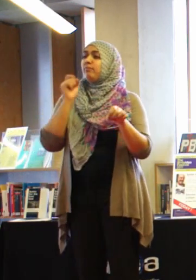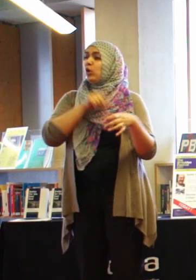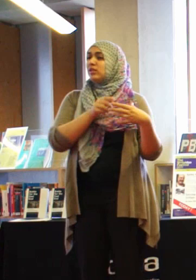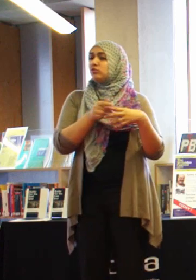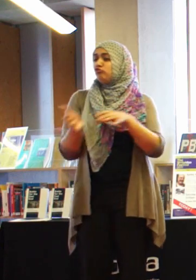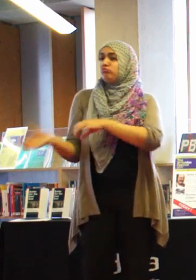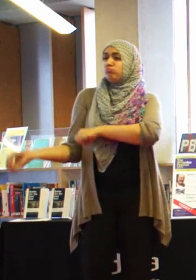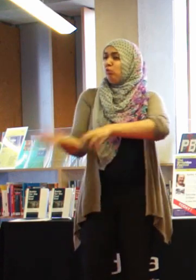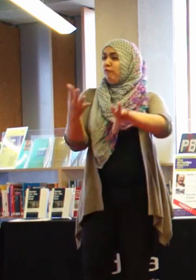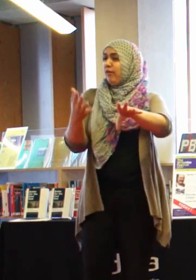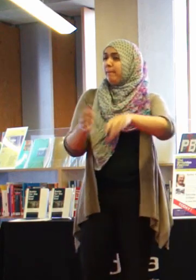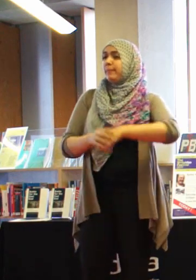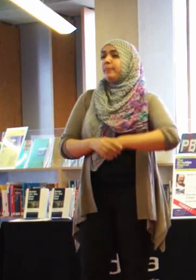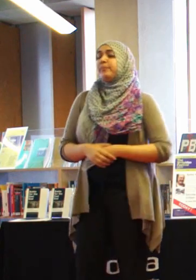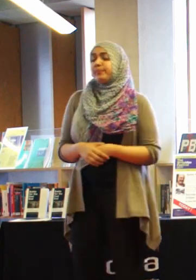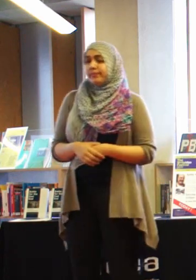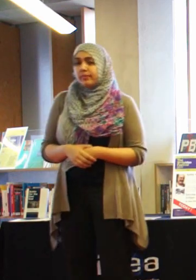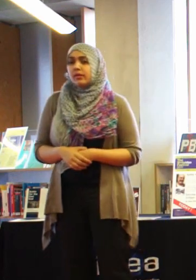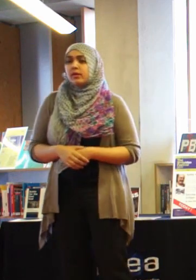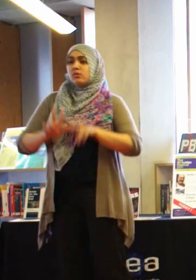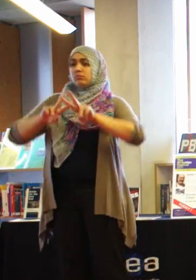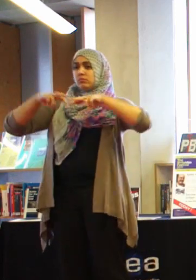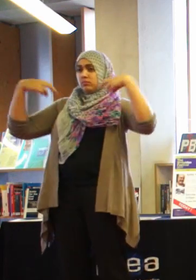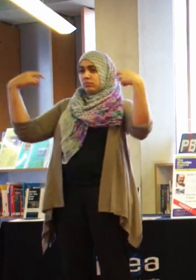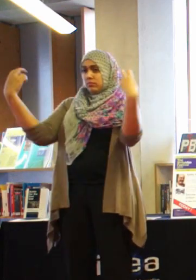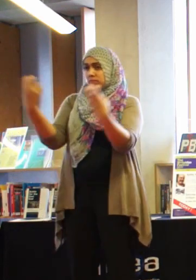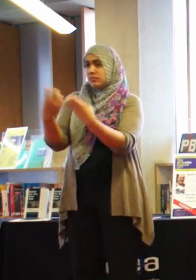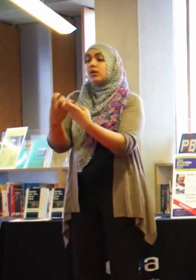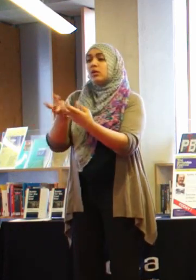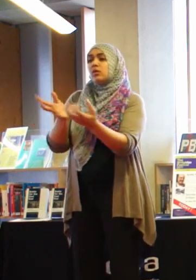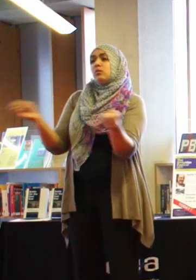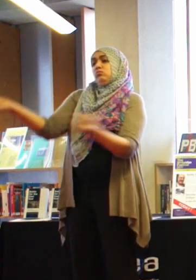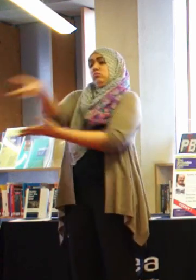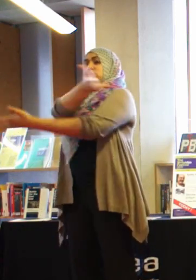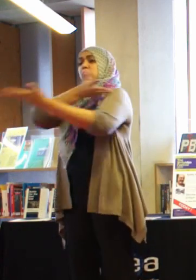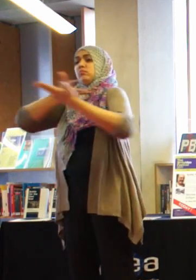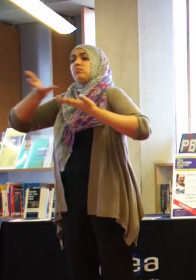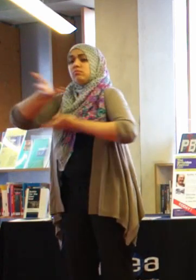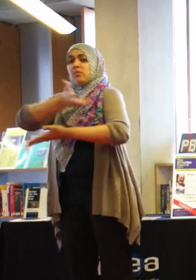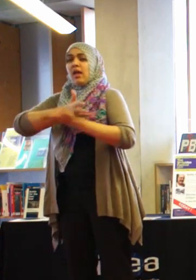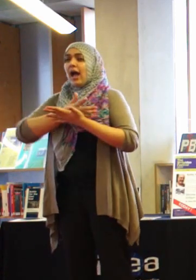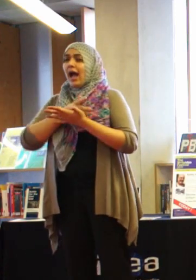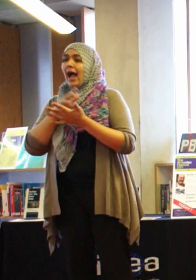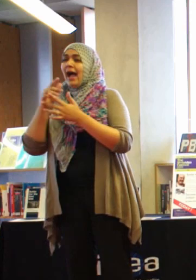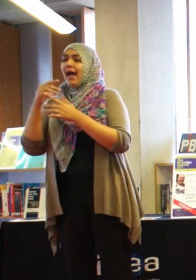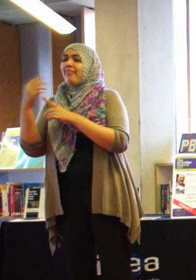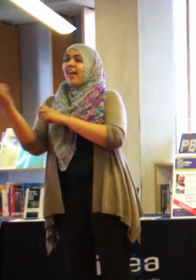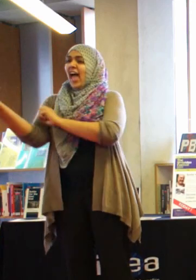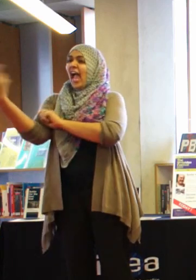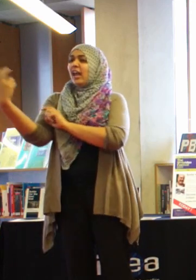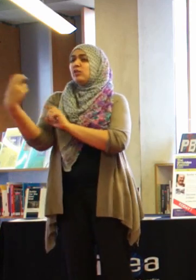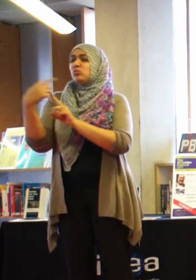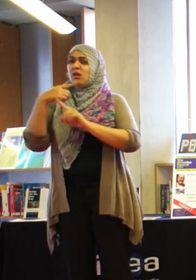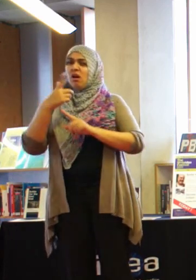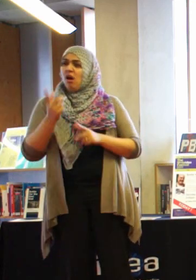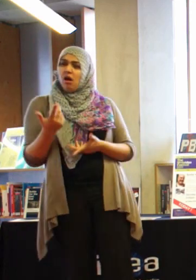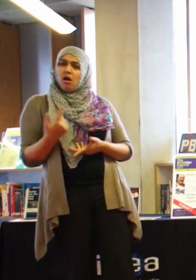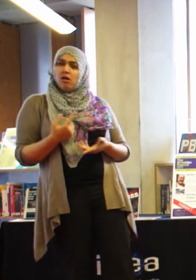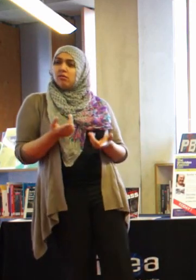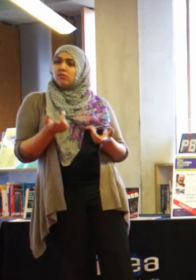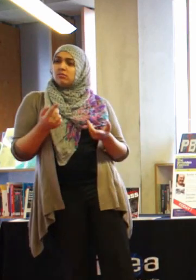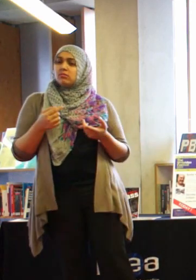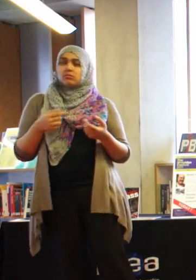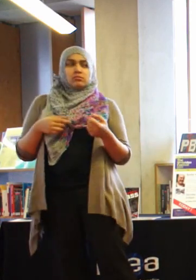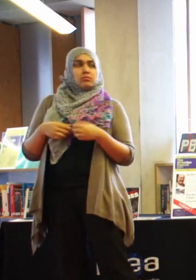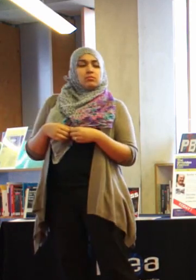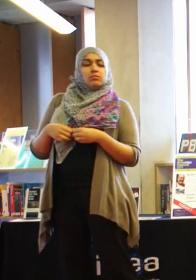with them through violence. He tried to deal with them through sarcasm and through ridicule. And he said, "What have we got here?